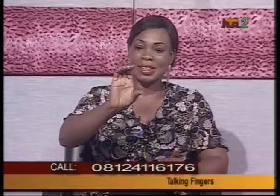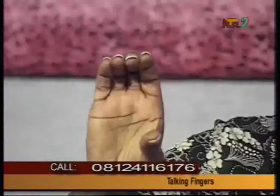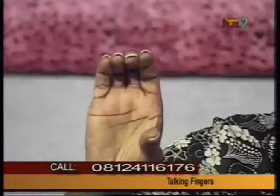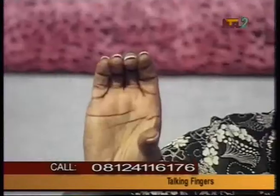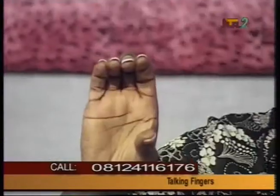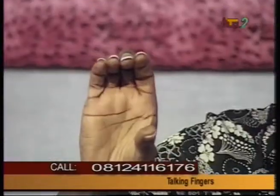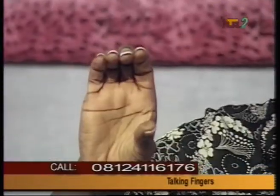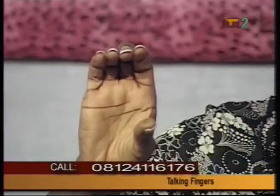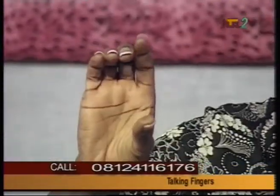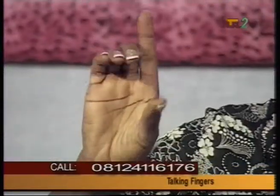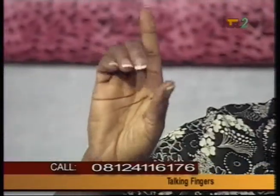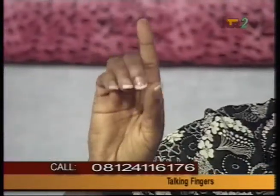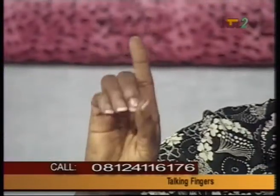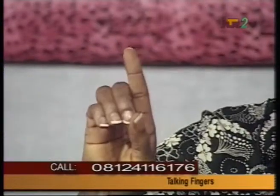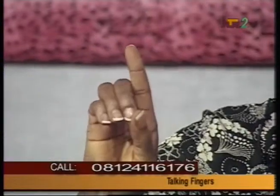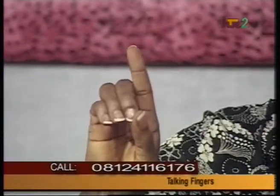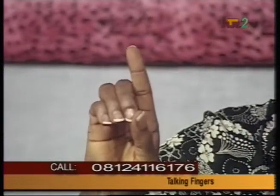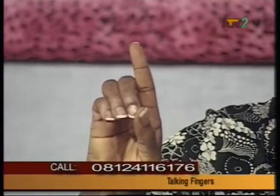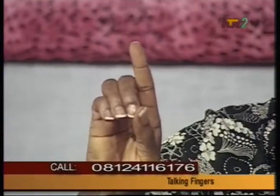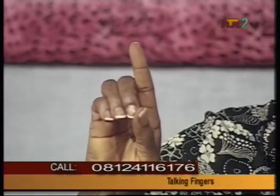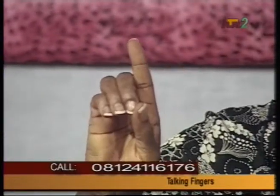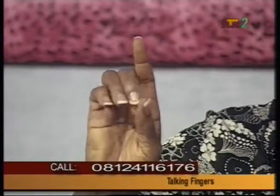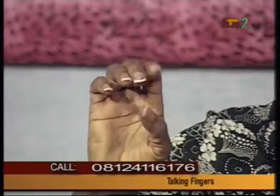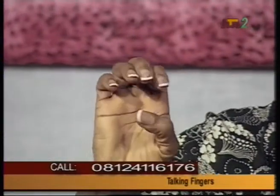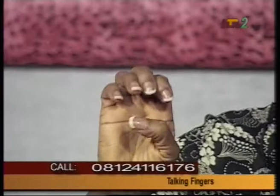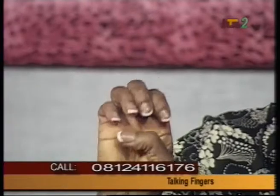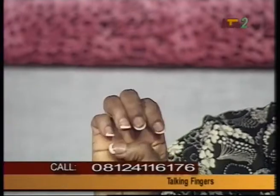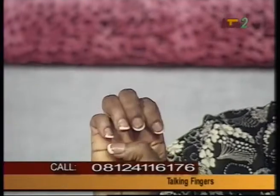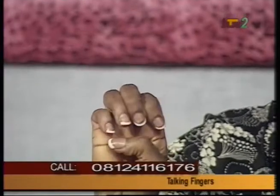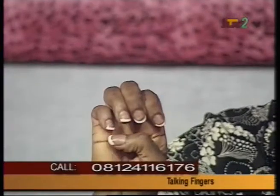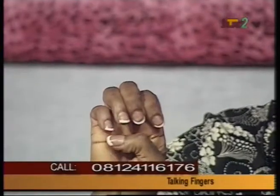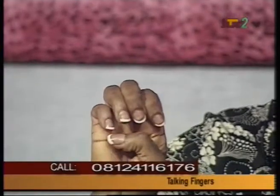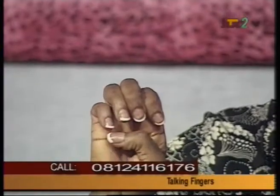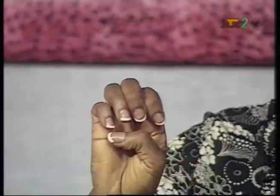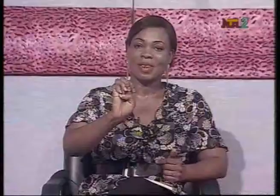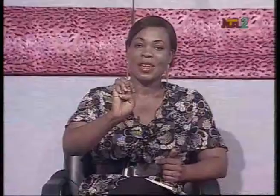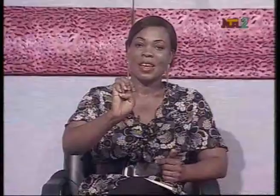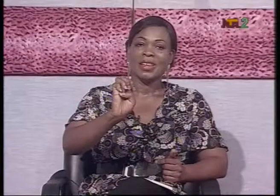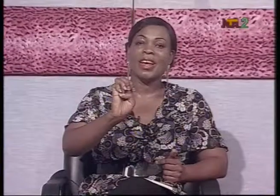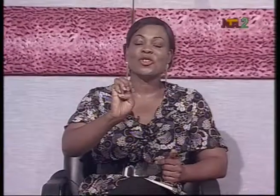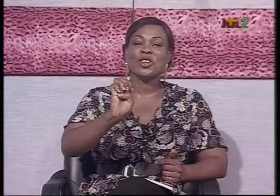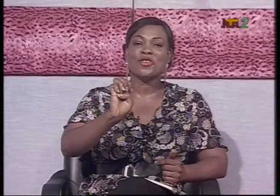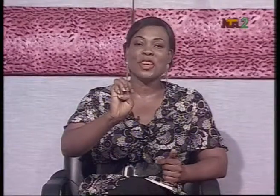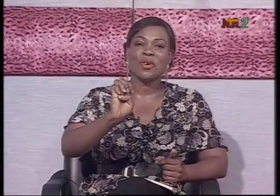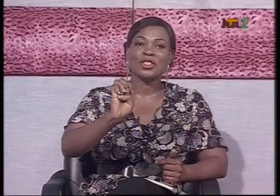C, D. Hello? Hello? Hello? Yes, good evening. What's your